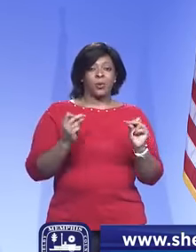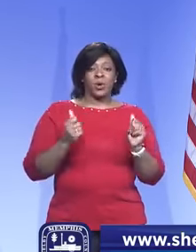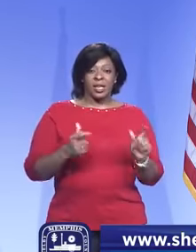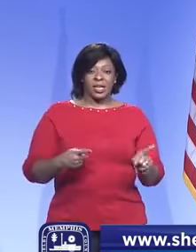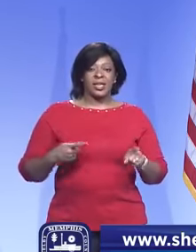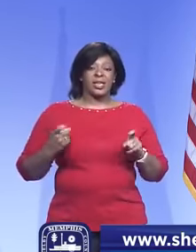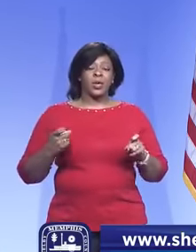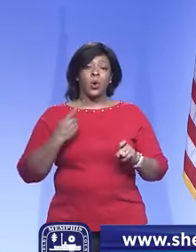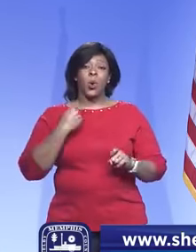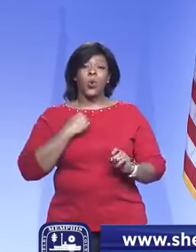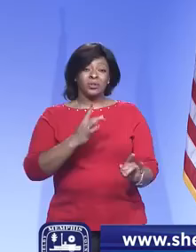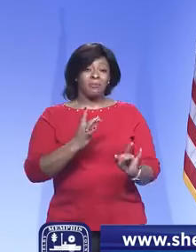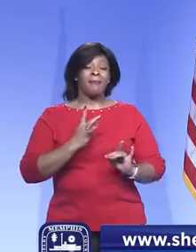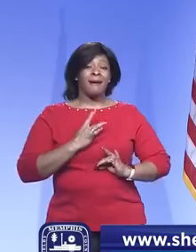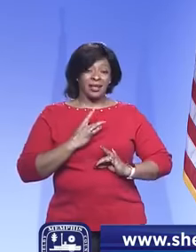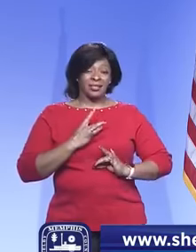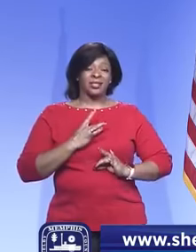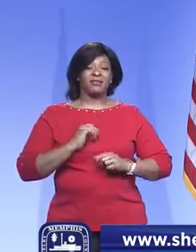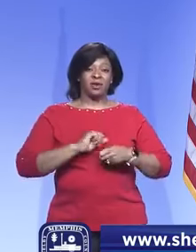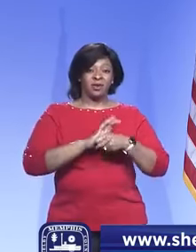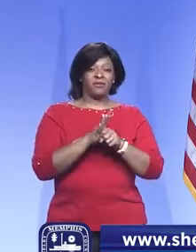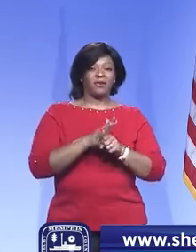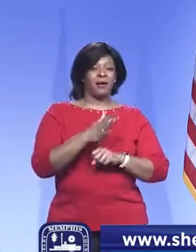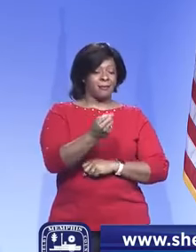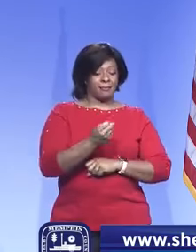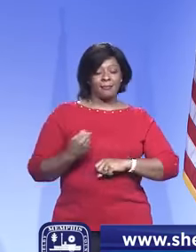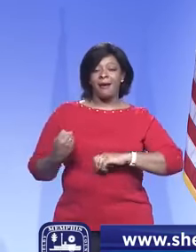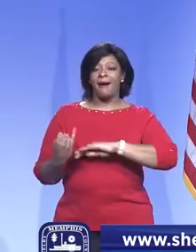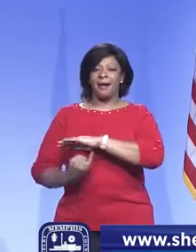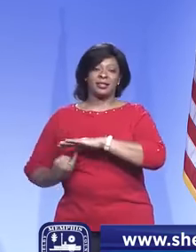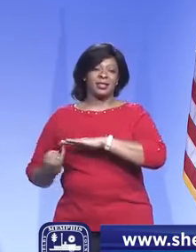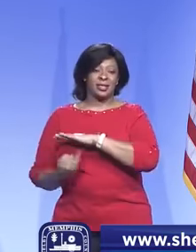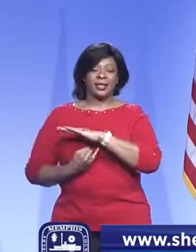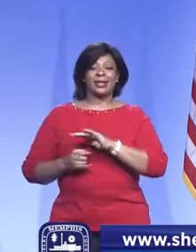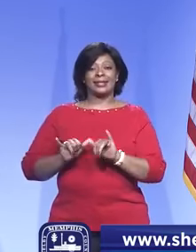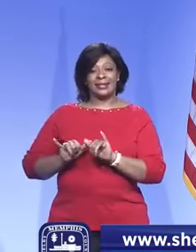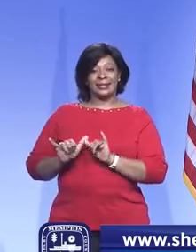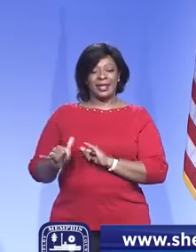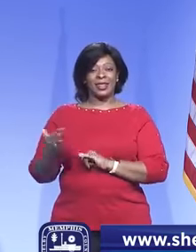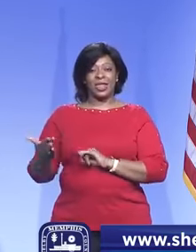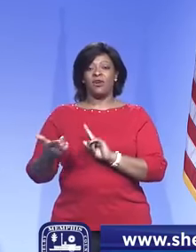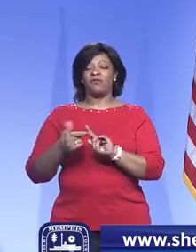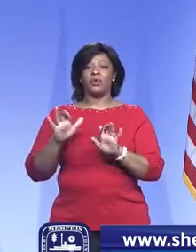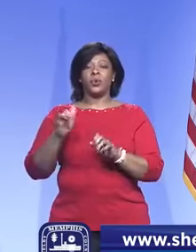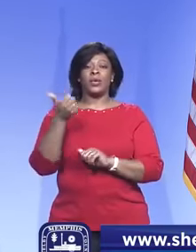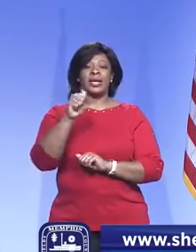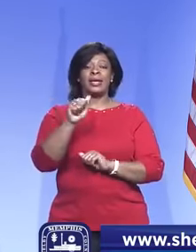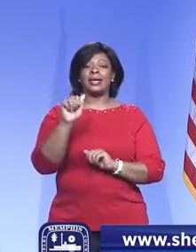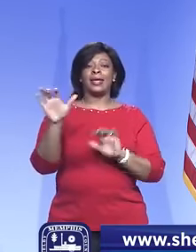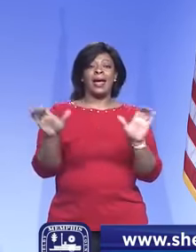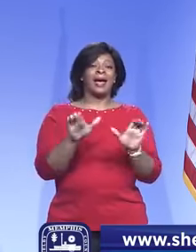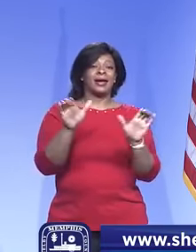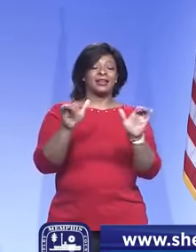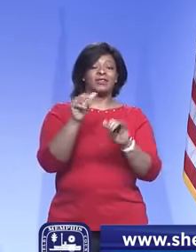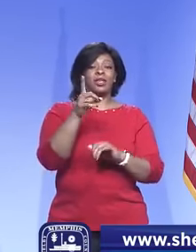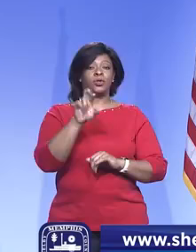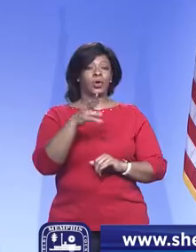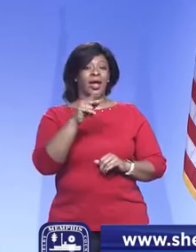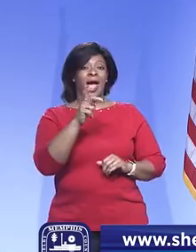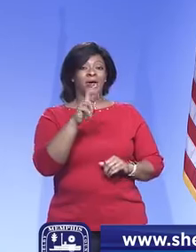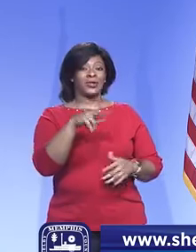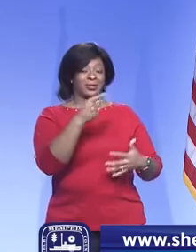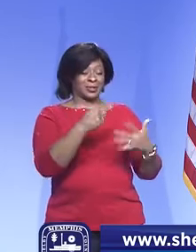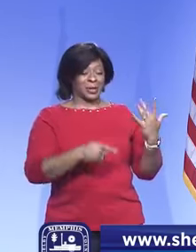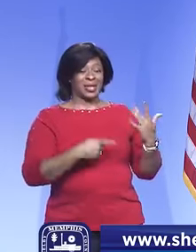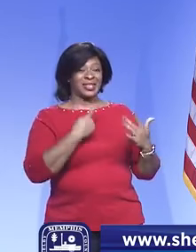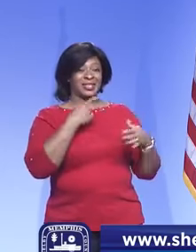who test positive, put them in isolation, and keep them from doing the things that Dr. Haushalter